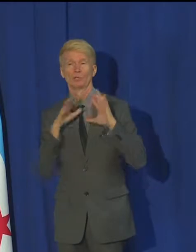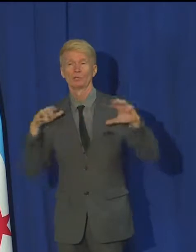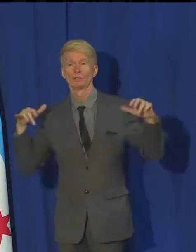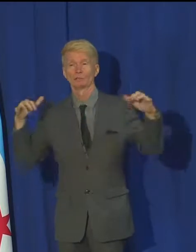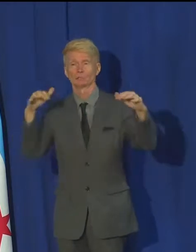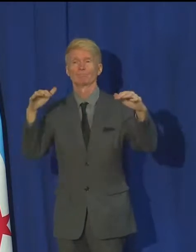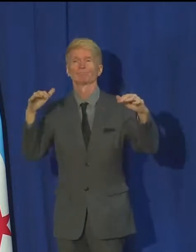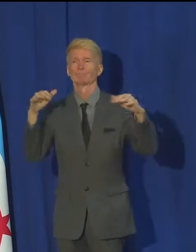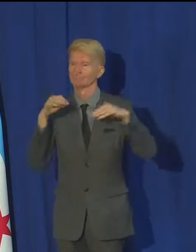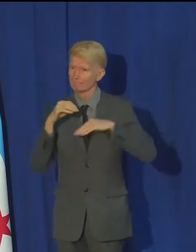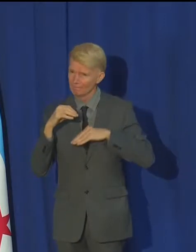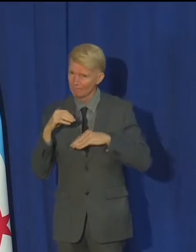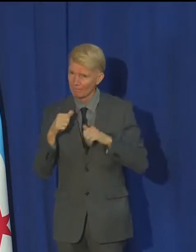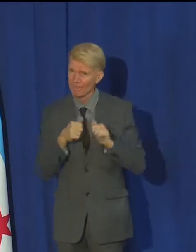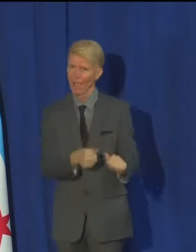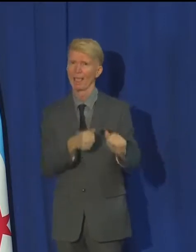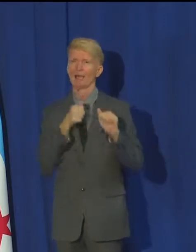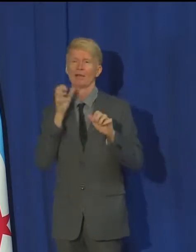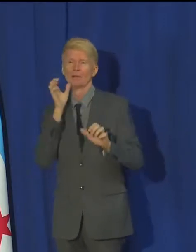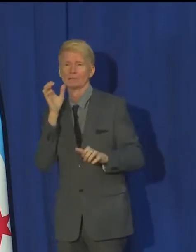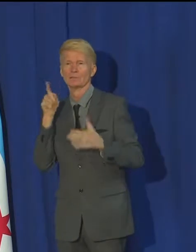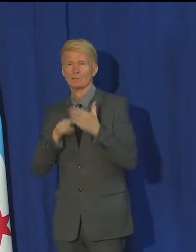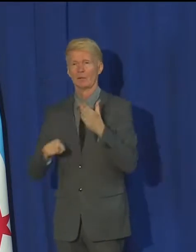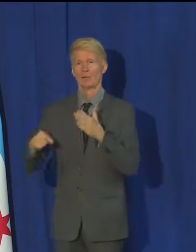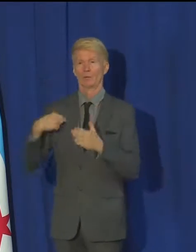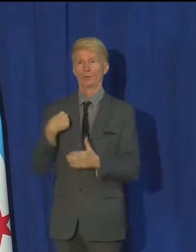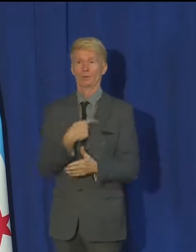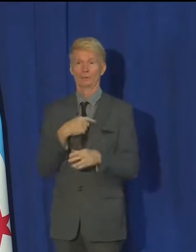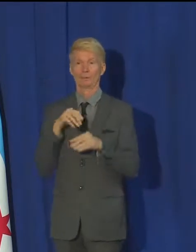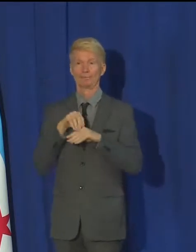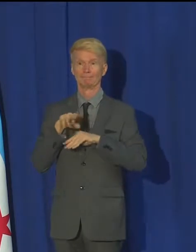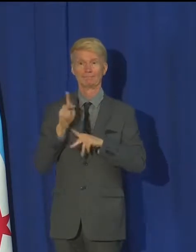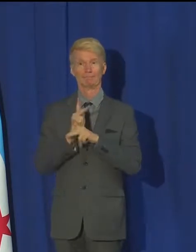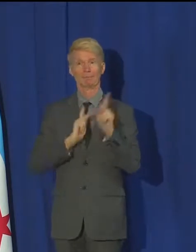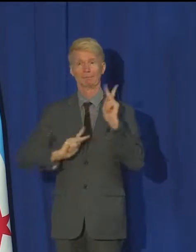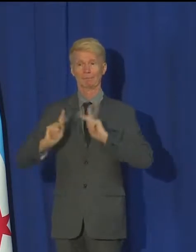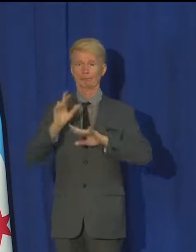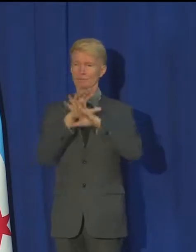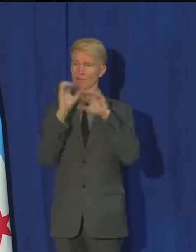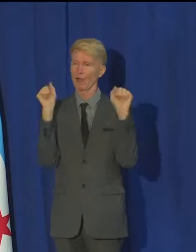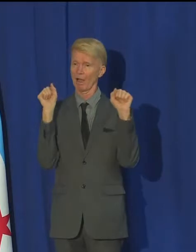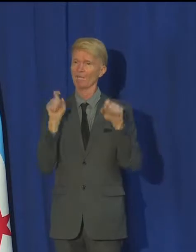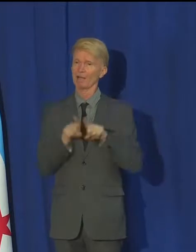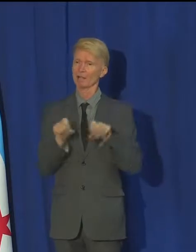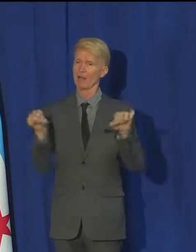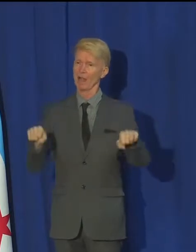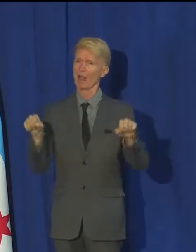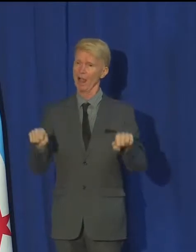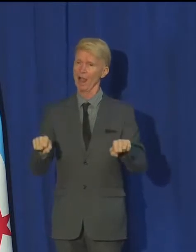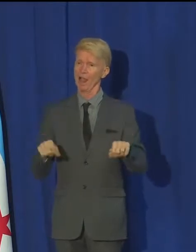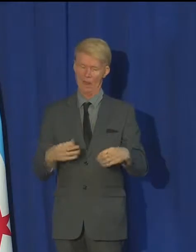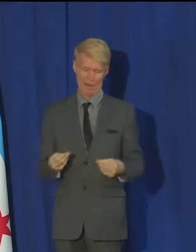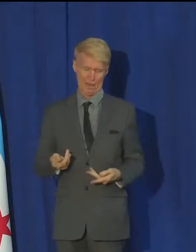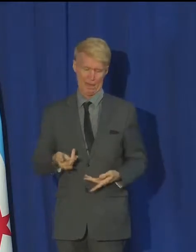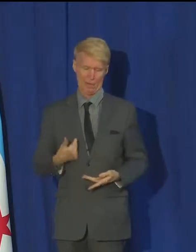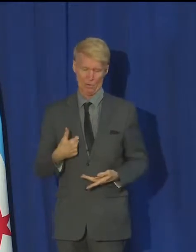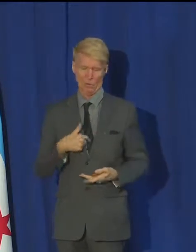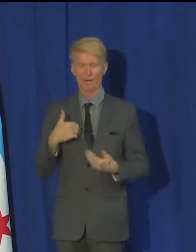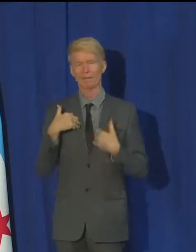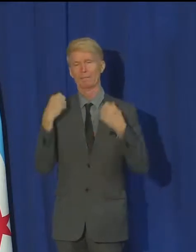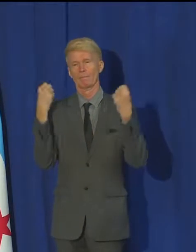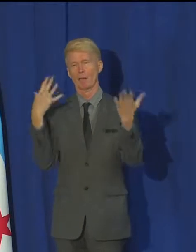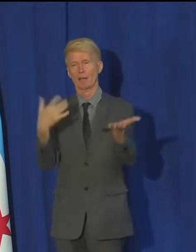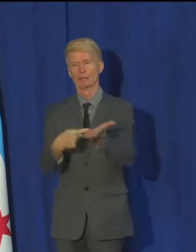thing and following the guidance in terms of keeping people as safe as we can. And we certainly continue to have lots